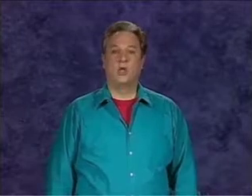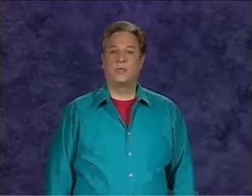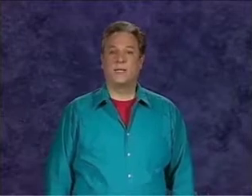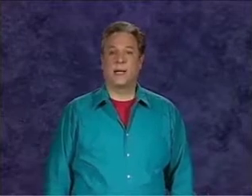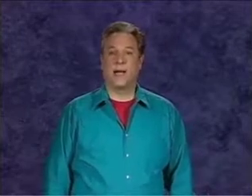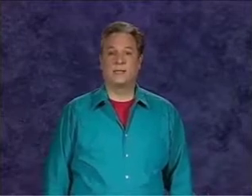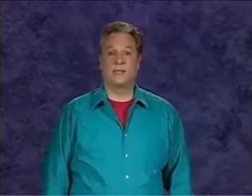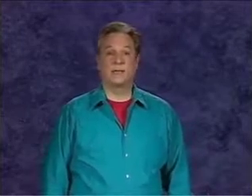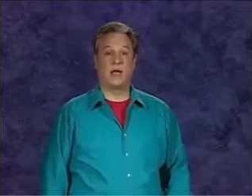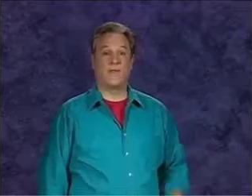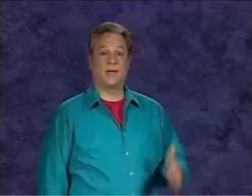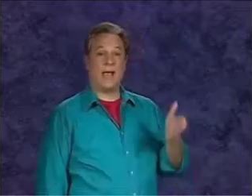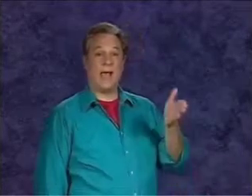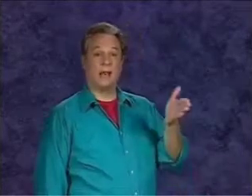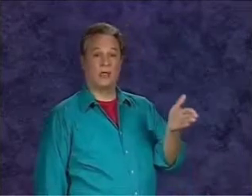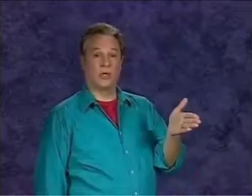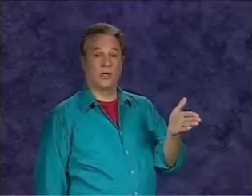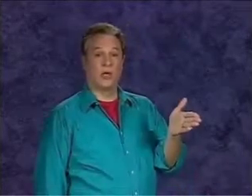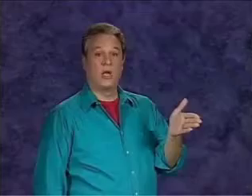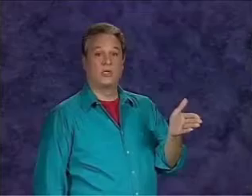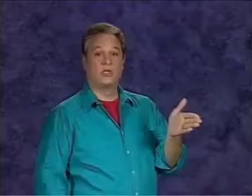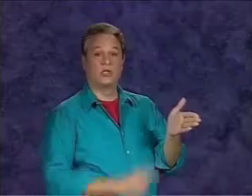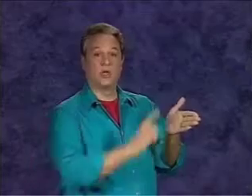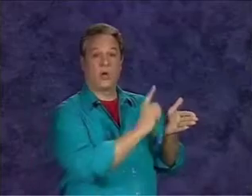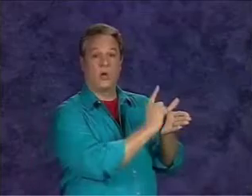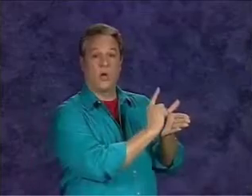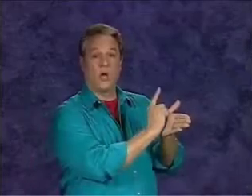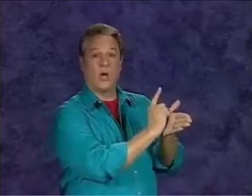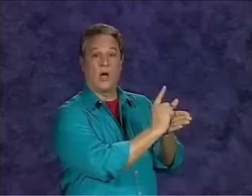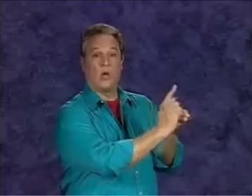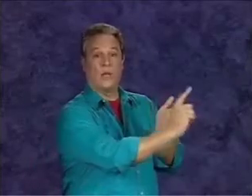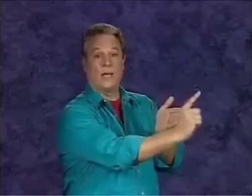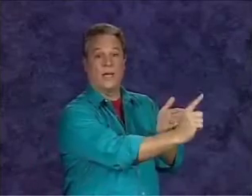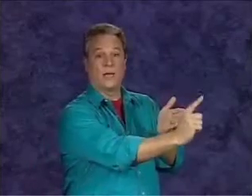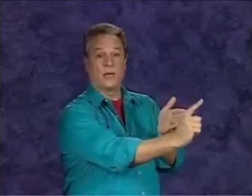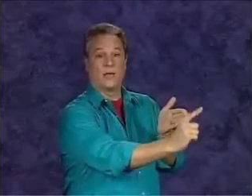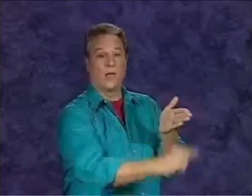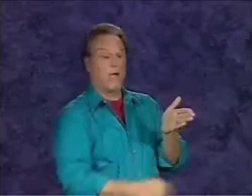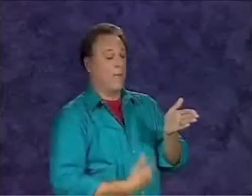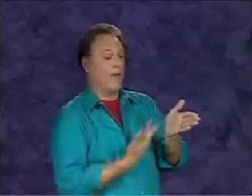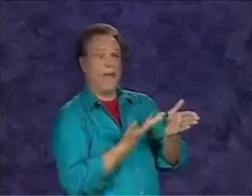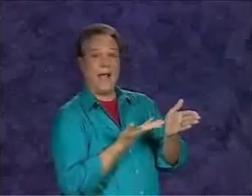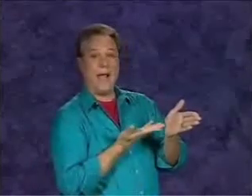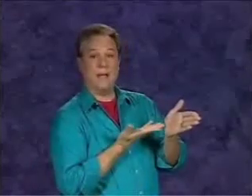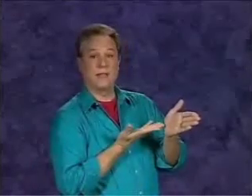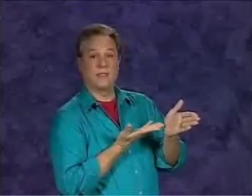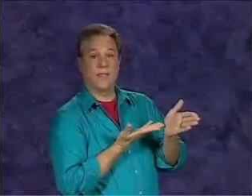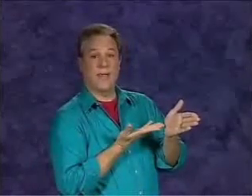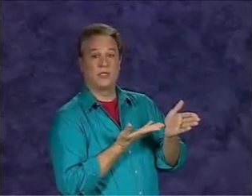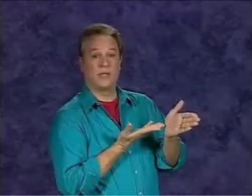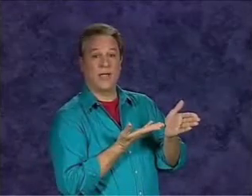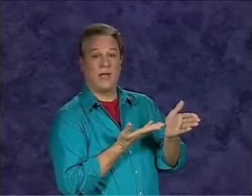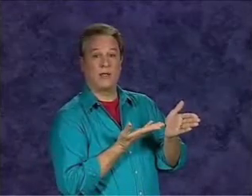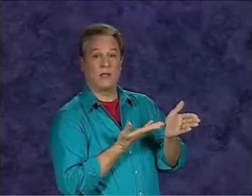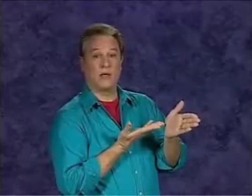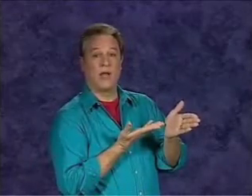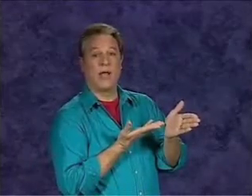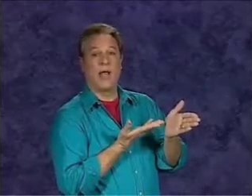Use the concept of a calendar to show a week. My hand is the page of the calendar, and